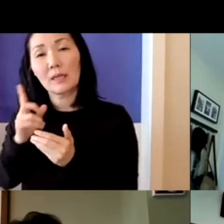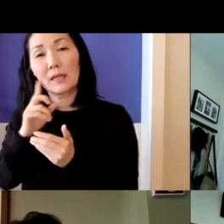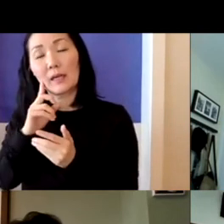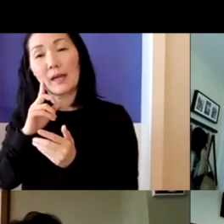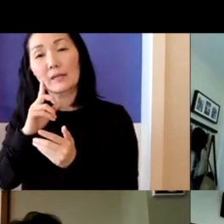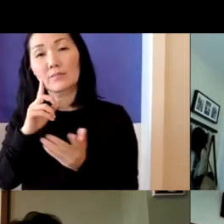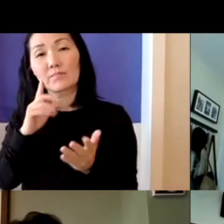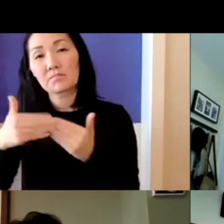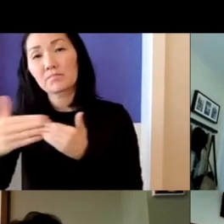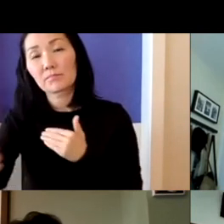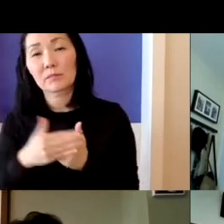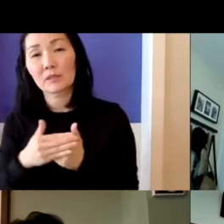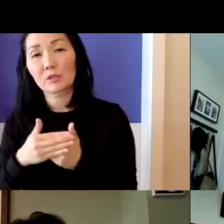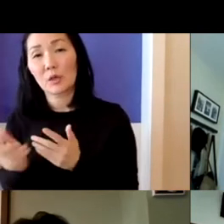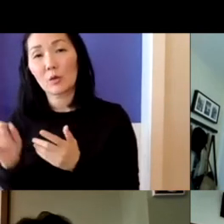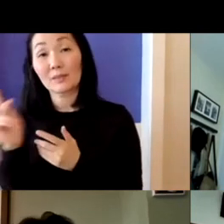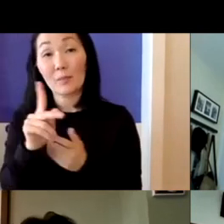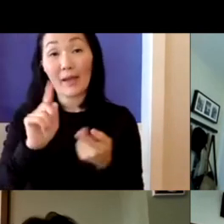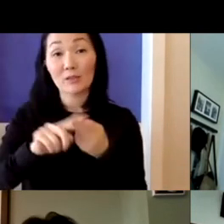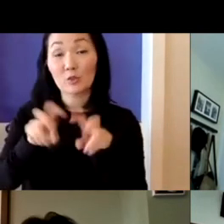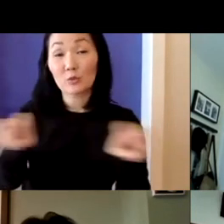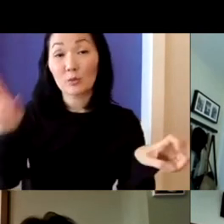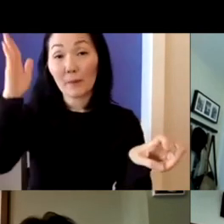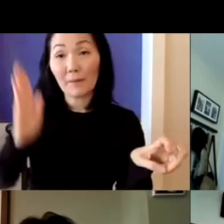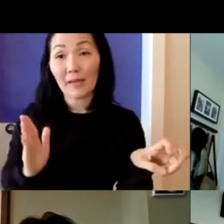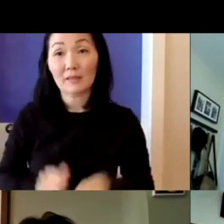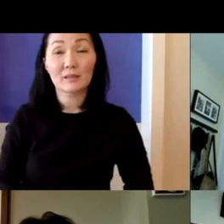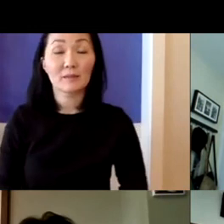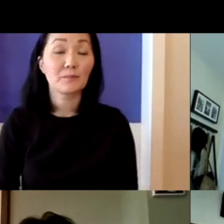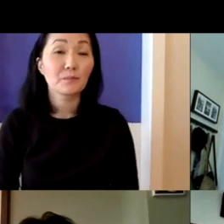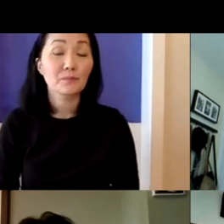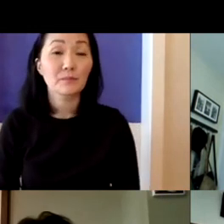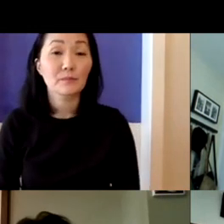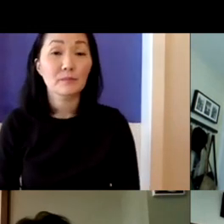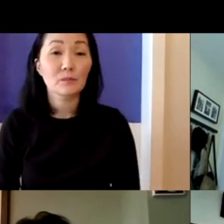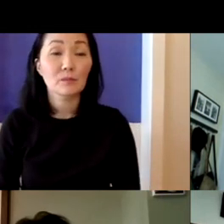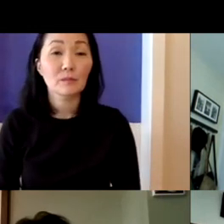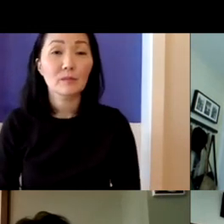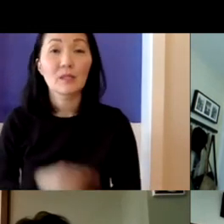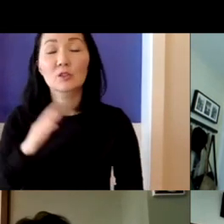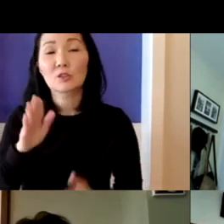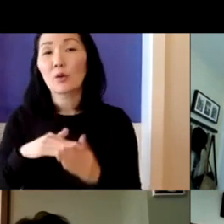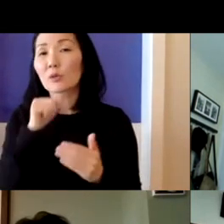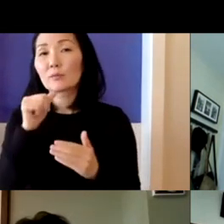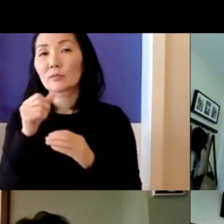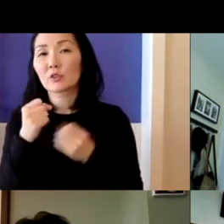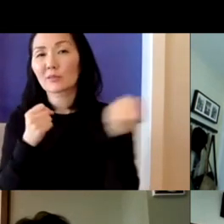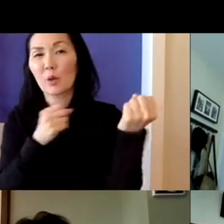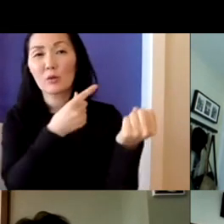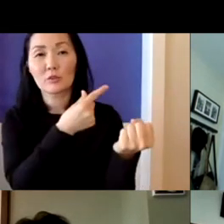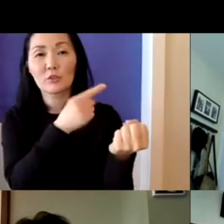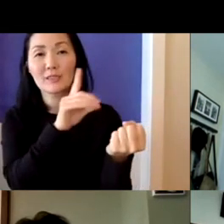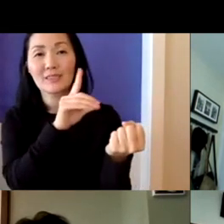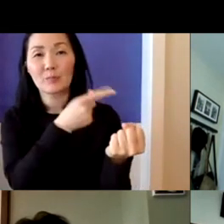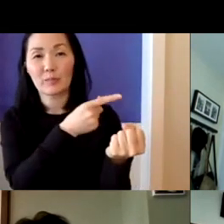So flipping it back to the panelists, what are the other than GDP or the beyond GDP metrics and indicators